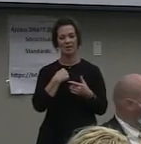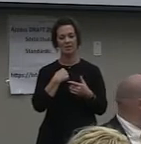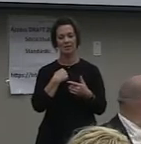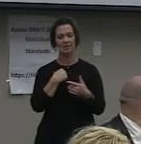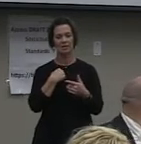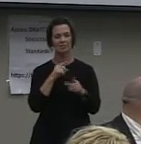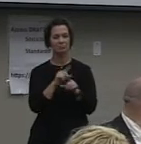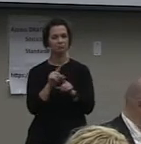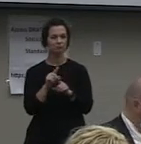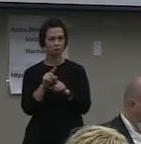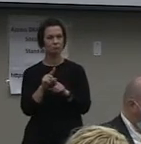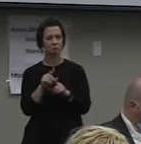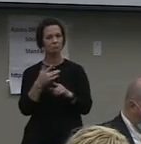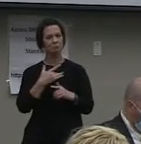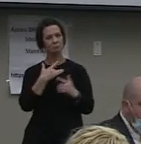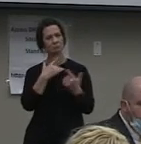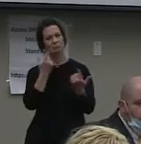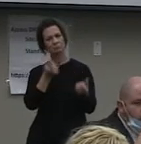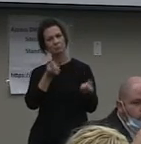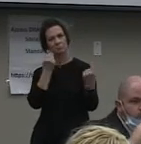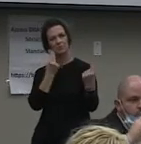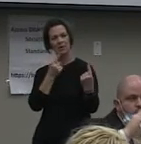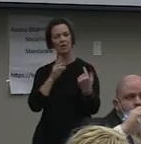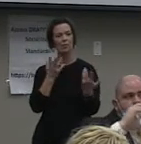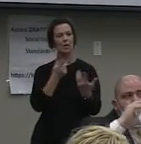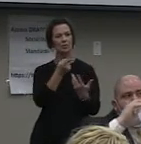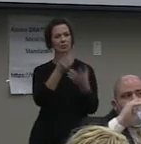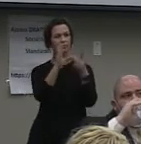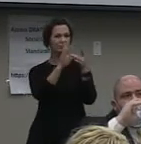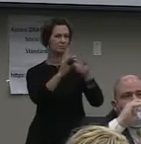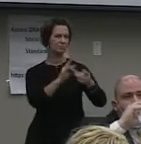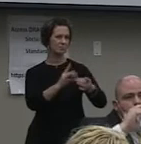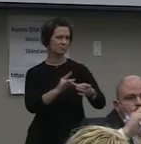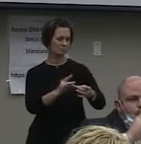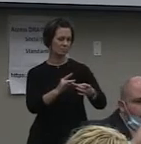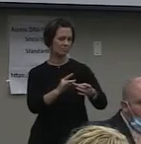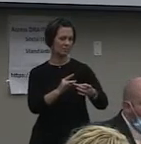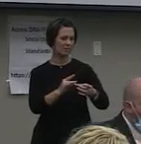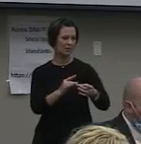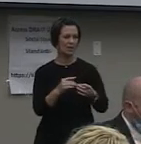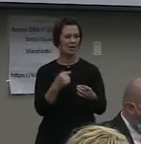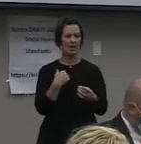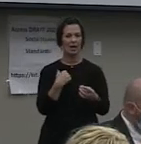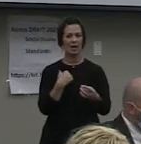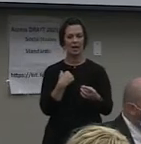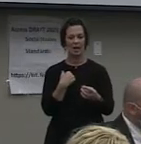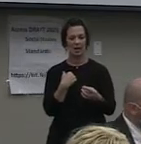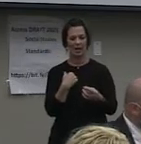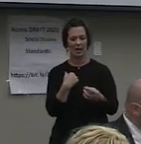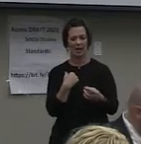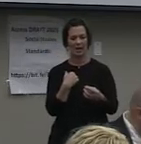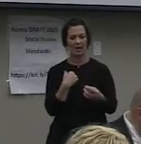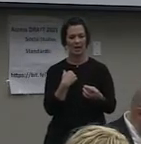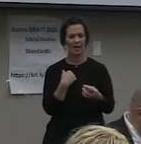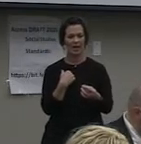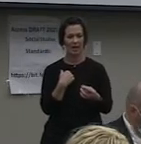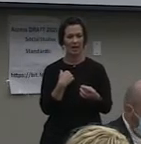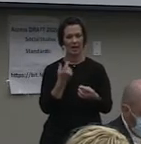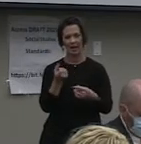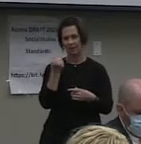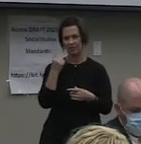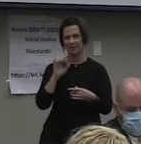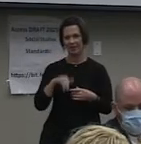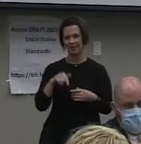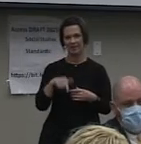sentiments as well, and that kind of leads into the questions that I would like to leave the committee, since I did understand it's not a question and